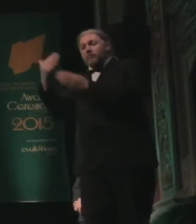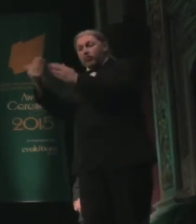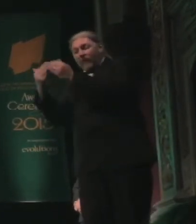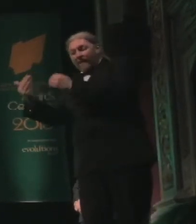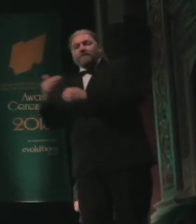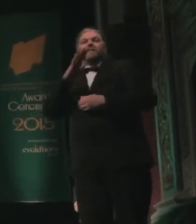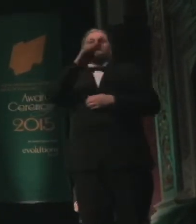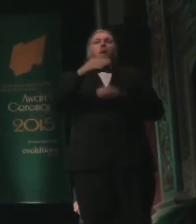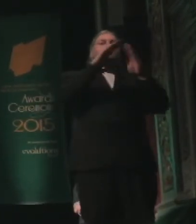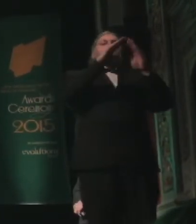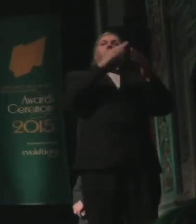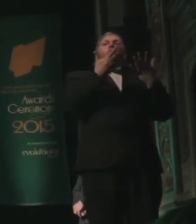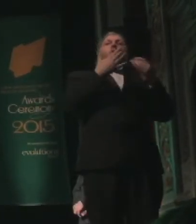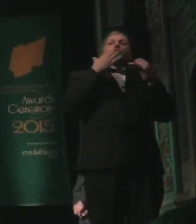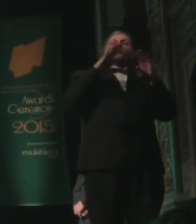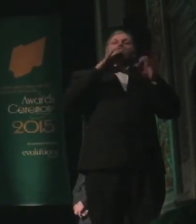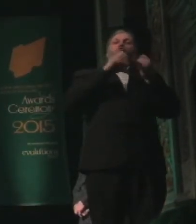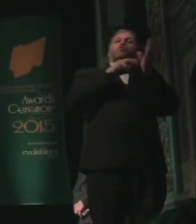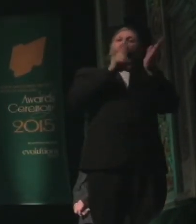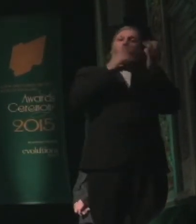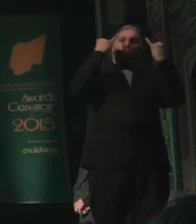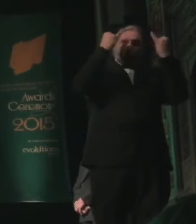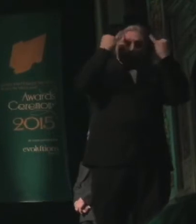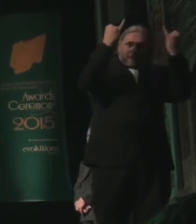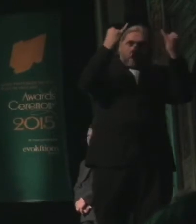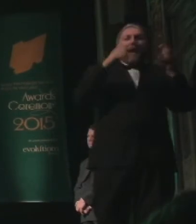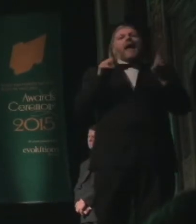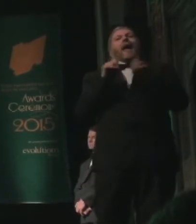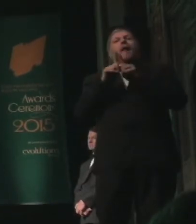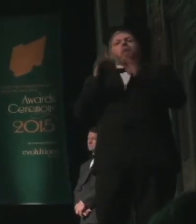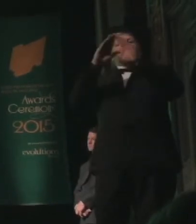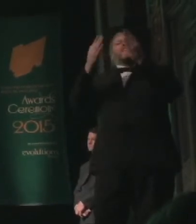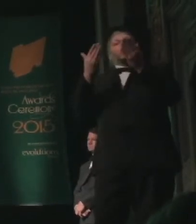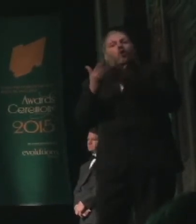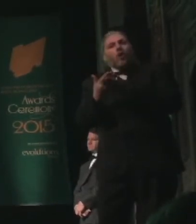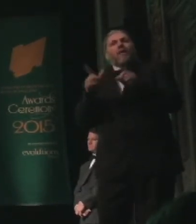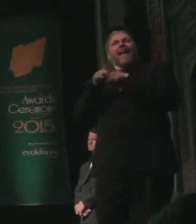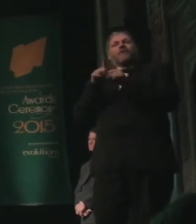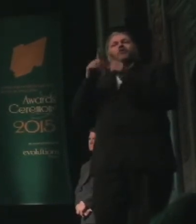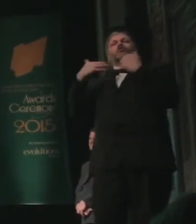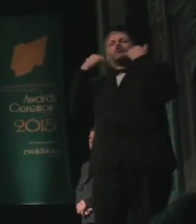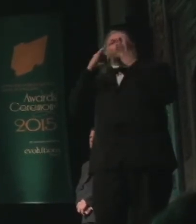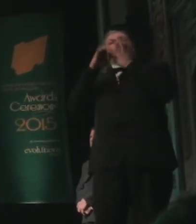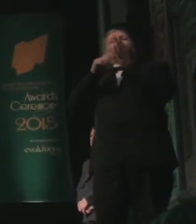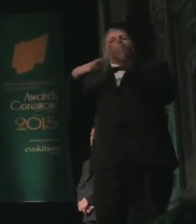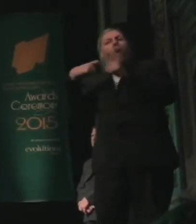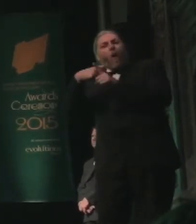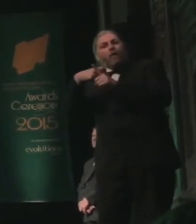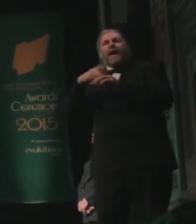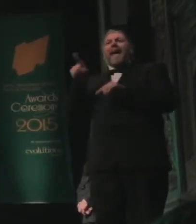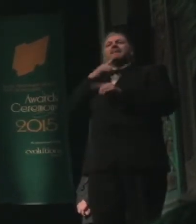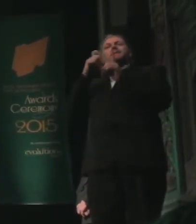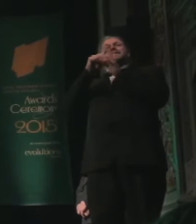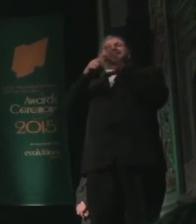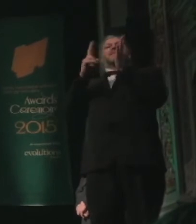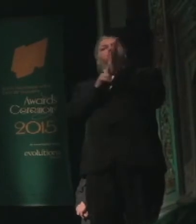Planet Earth, even Shaun the Sheep, not to mention Dickinson's Real Deal, and Sherlock, and so on, and so on. Why do we all